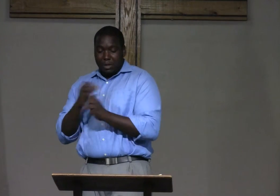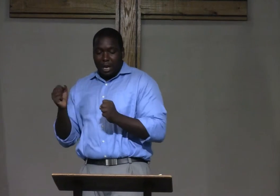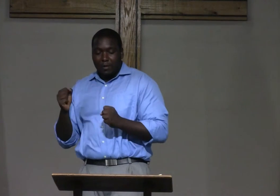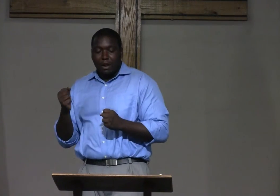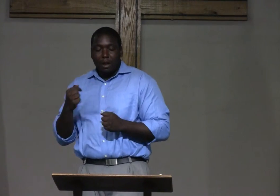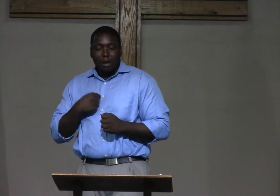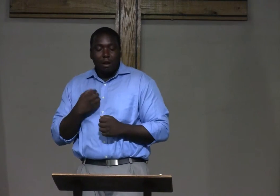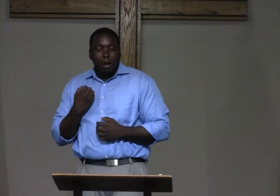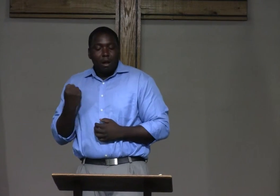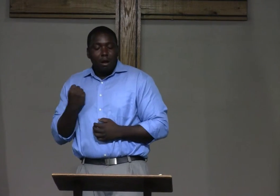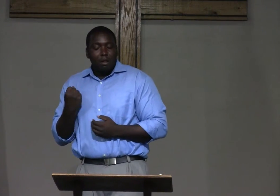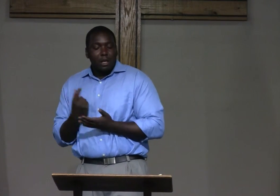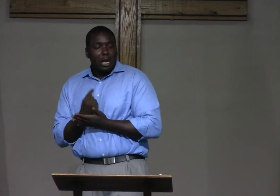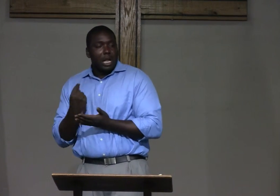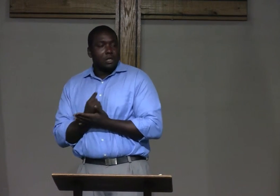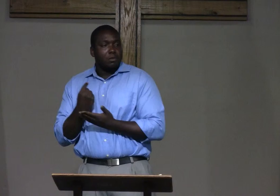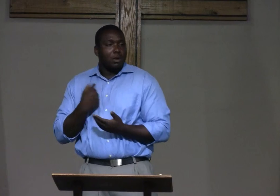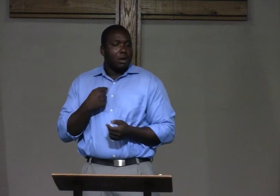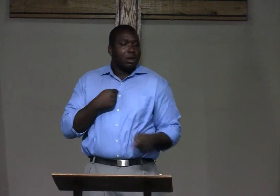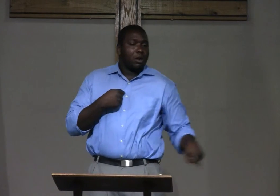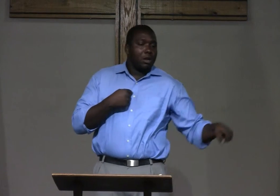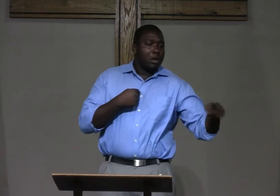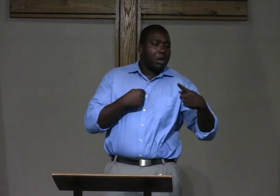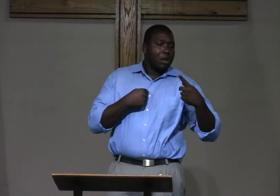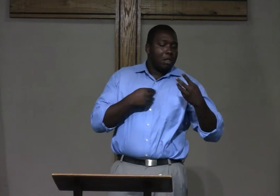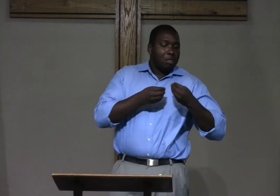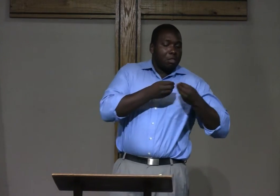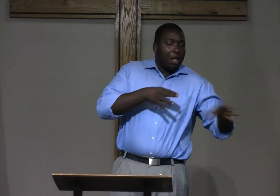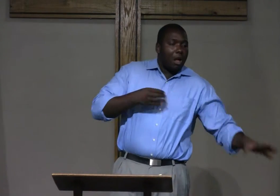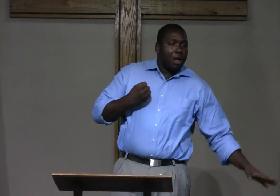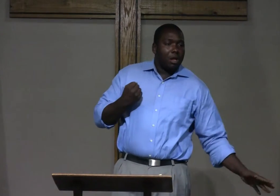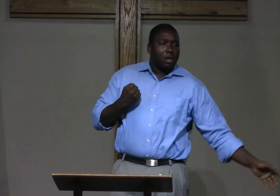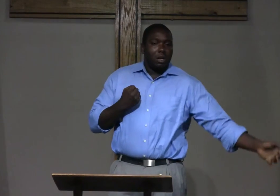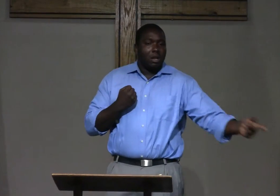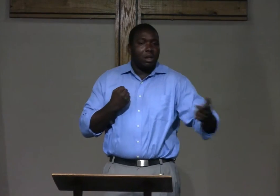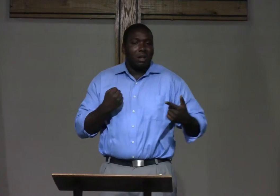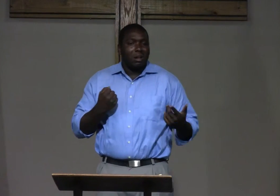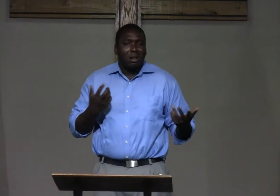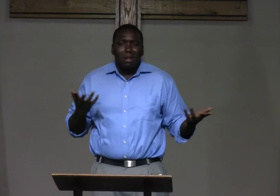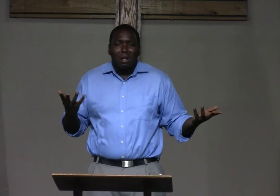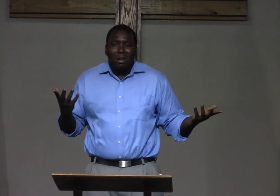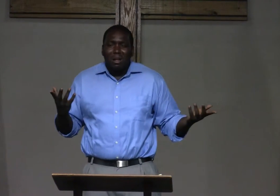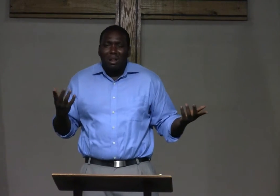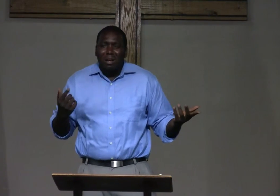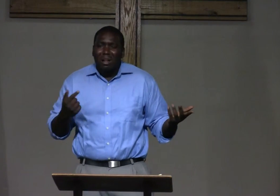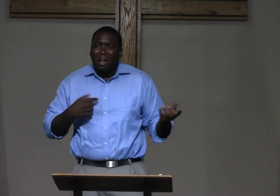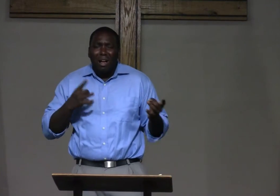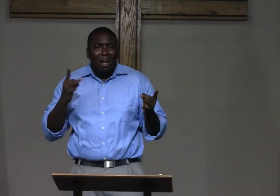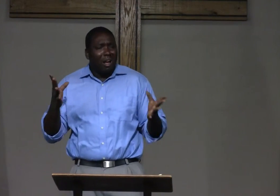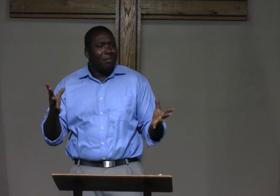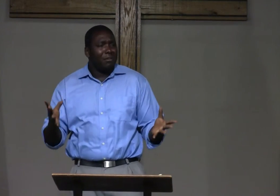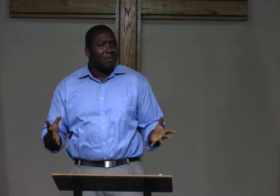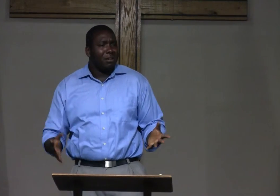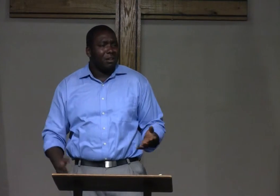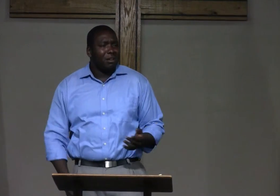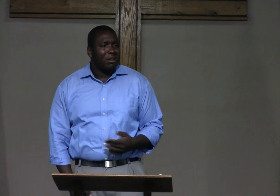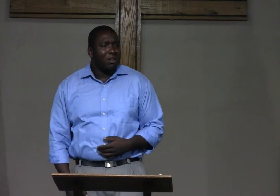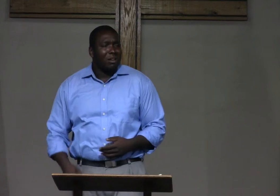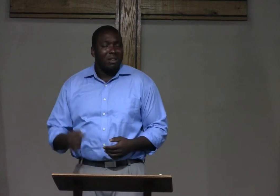This is so important. If I'm saved and I keep the gospel to myself, then the lost around me will never see Christ. What